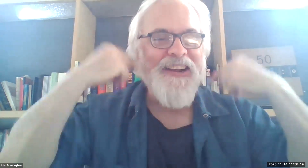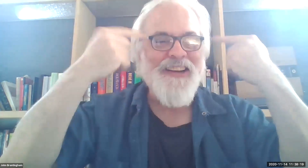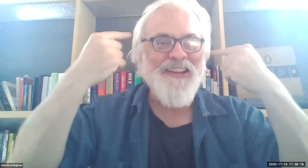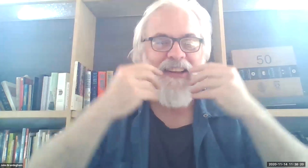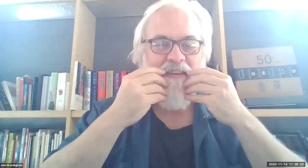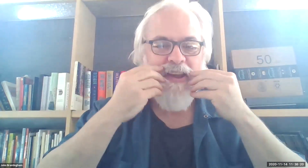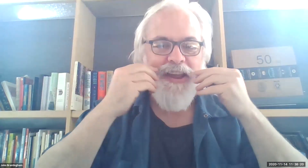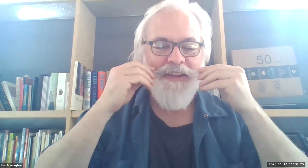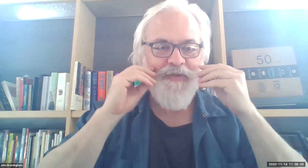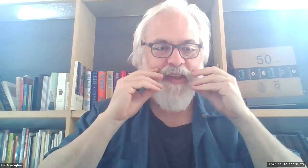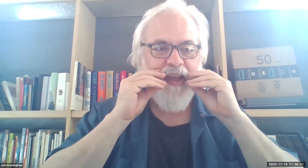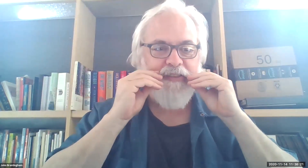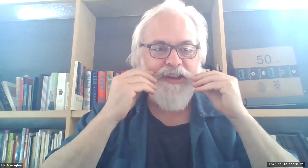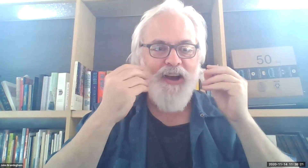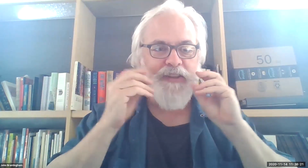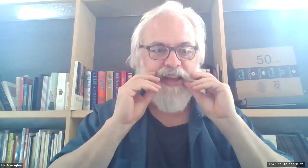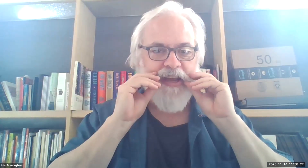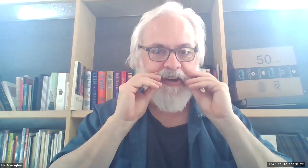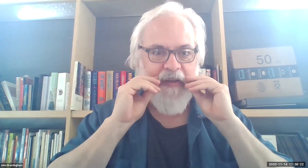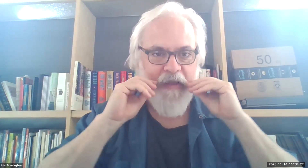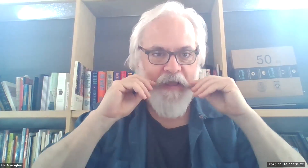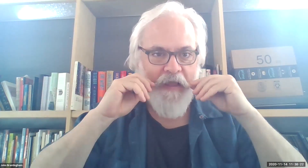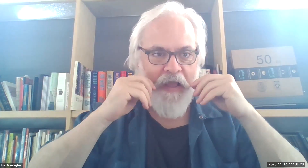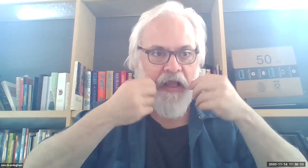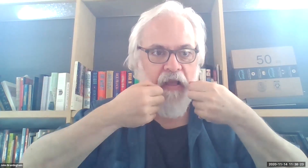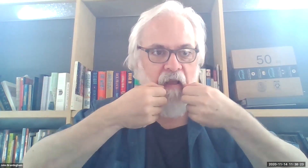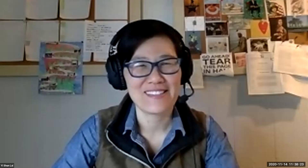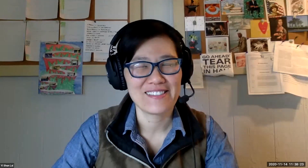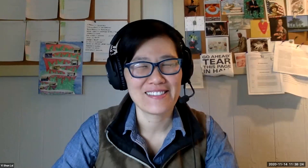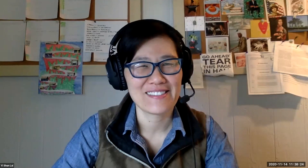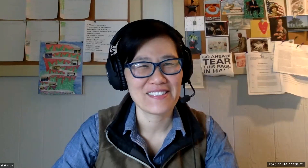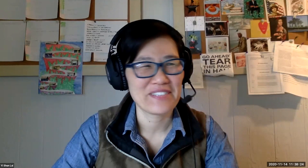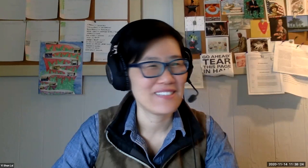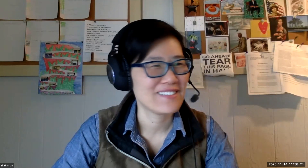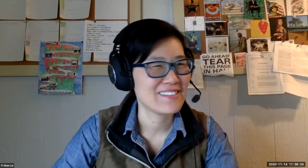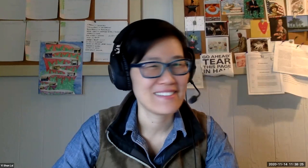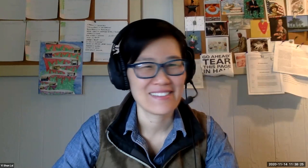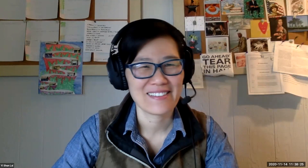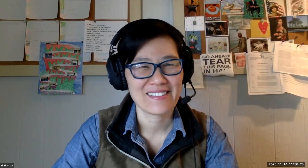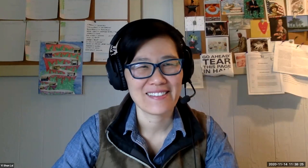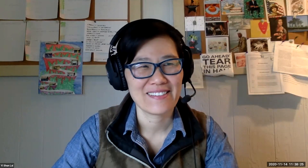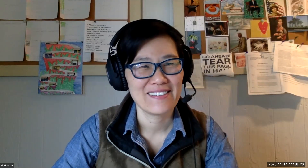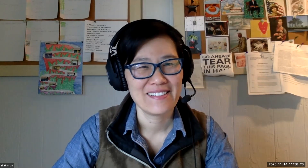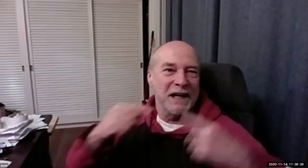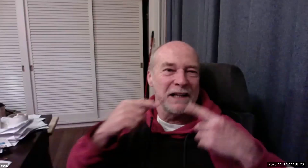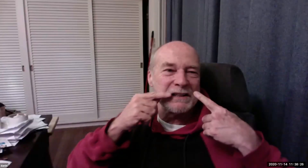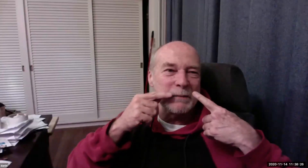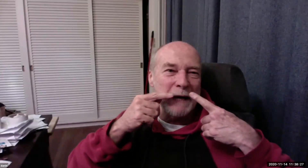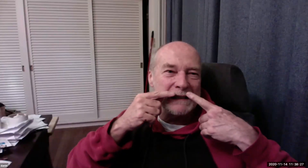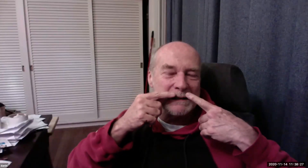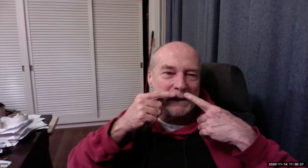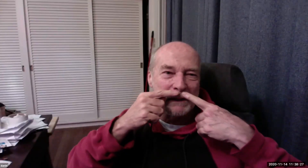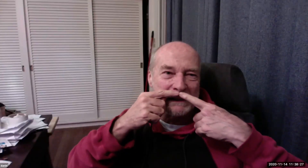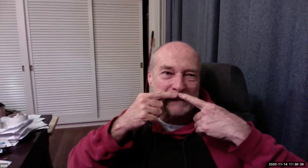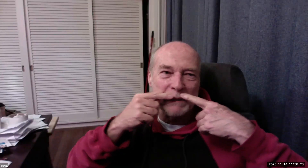Yeah, I can. It's COVID stash. COVID stash, nice. I love it. Just dye just the